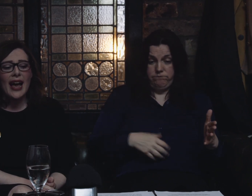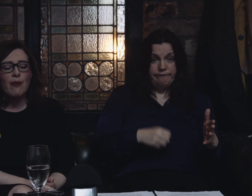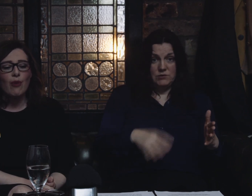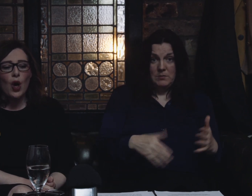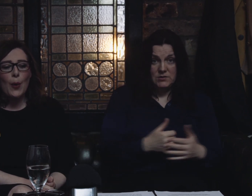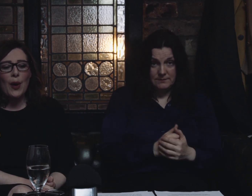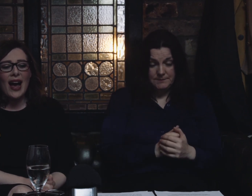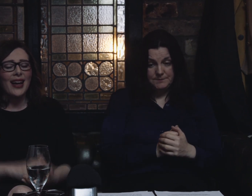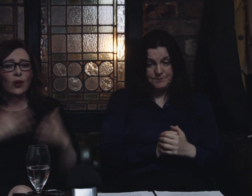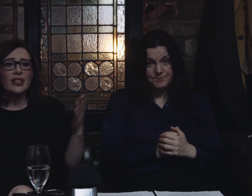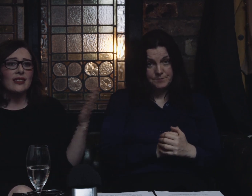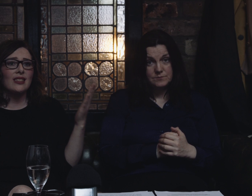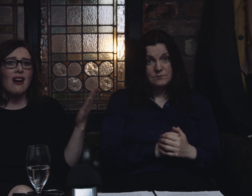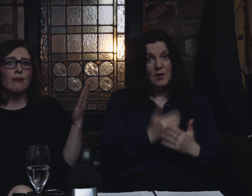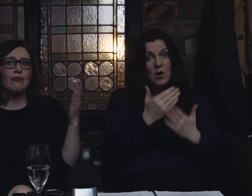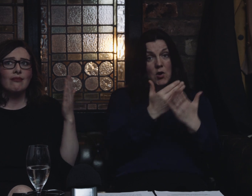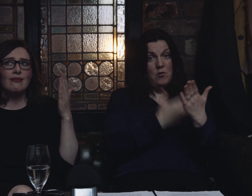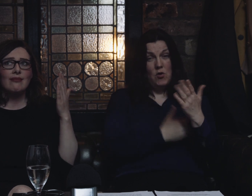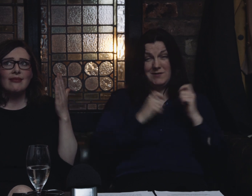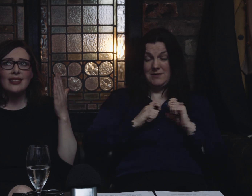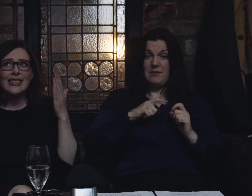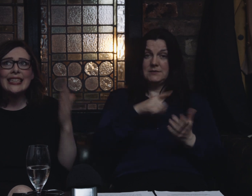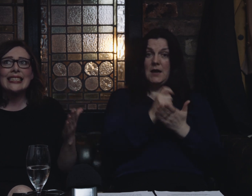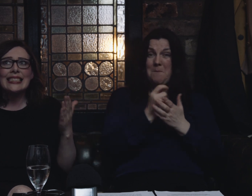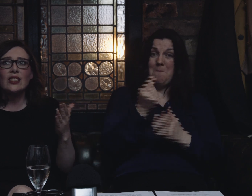termination. And lawyers at the time